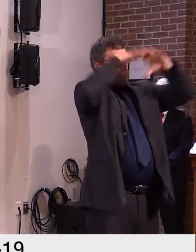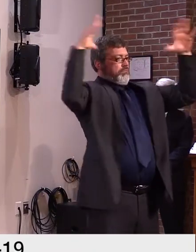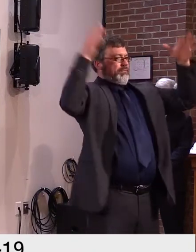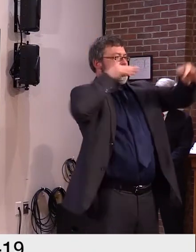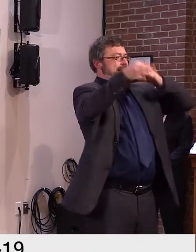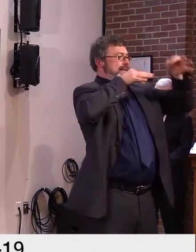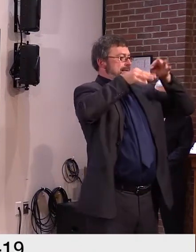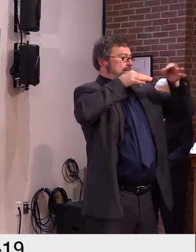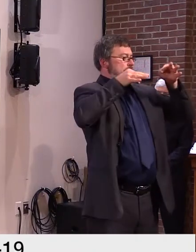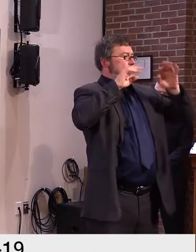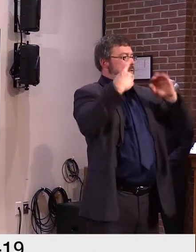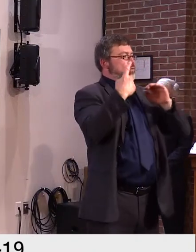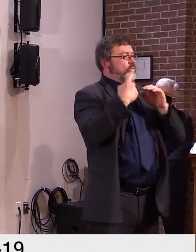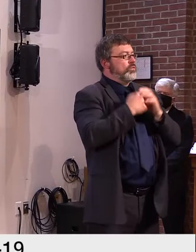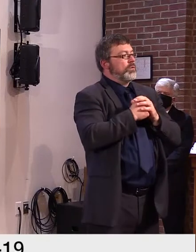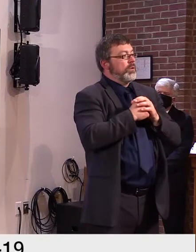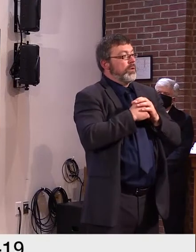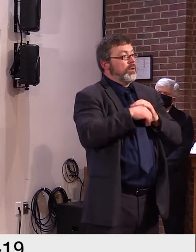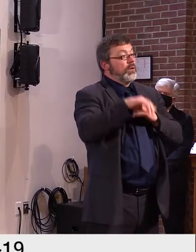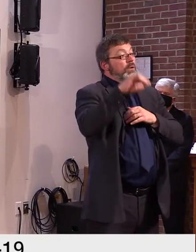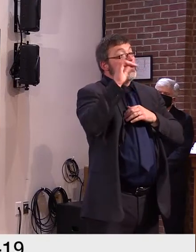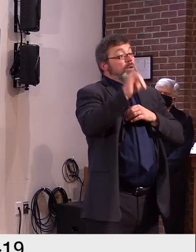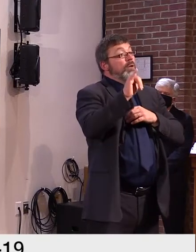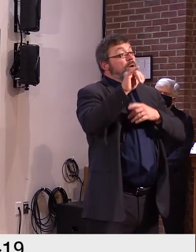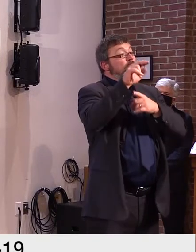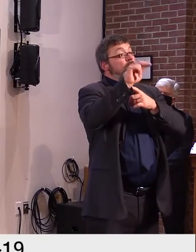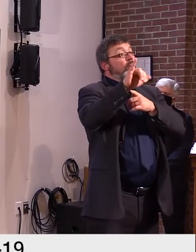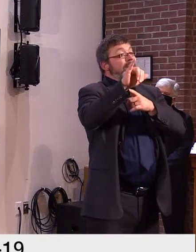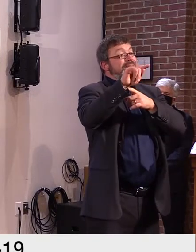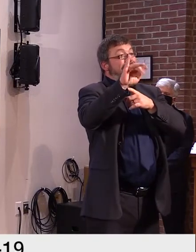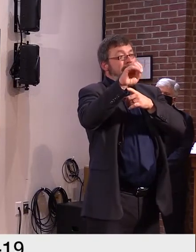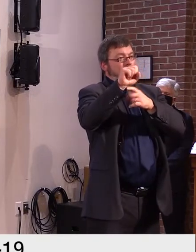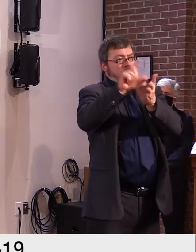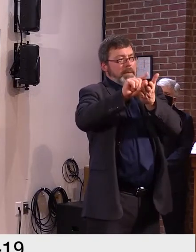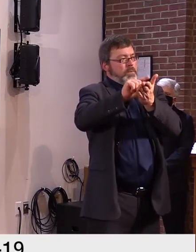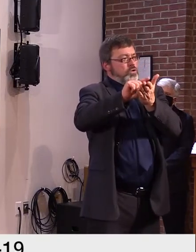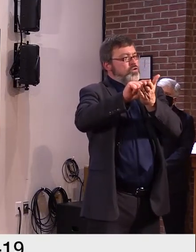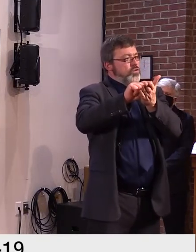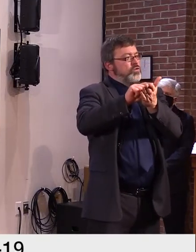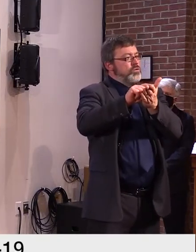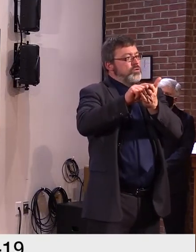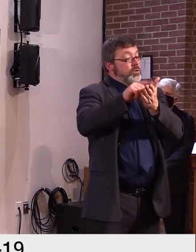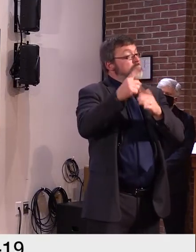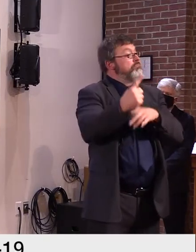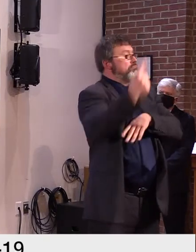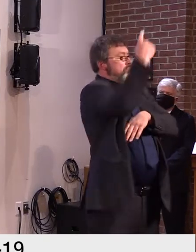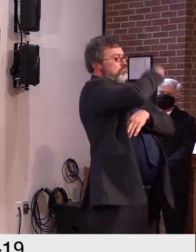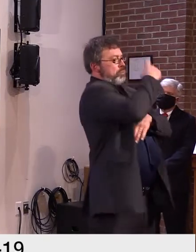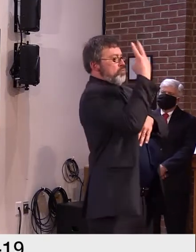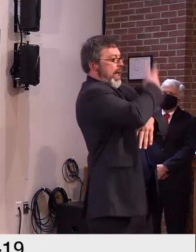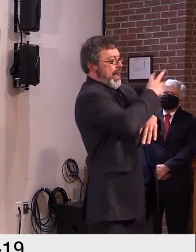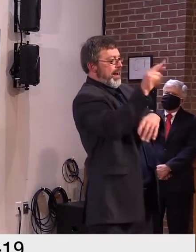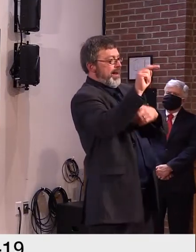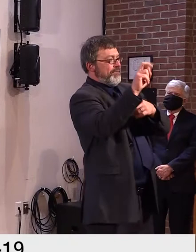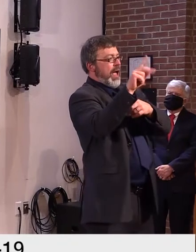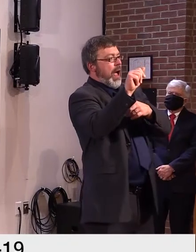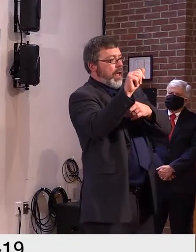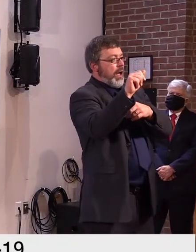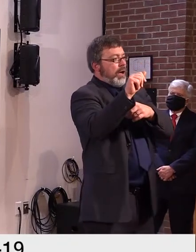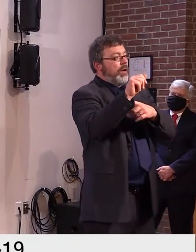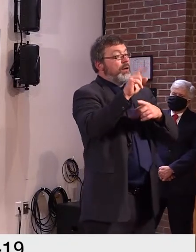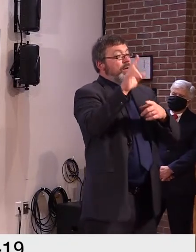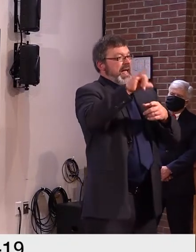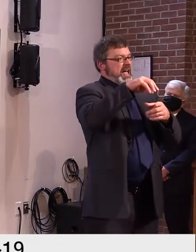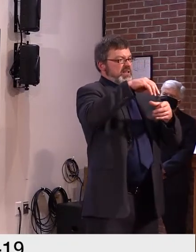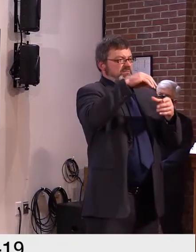regarding the state of Nevada, who were using antigen tests of the type